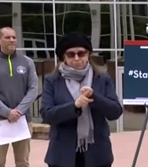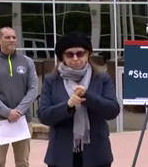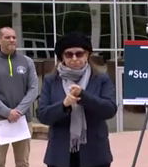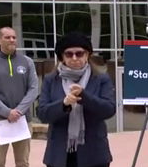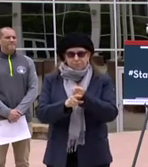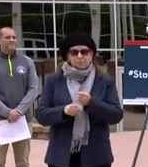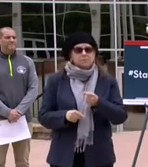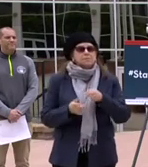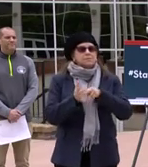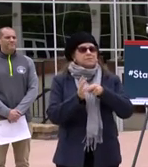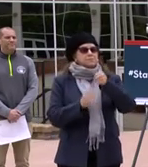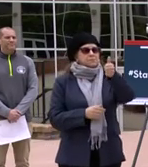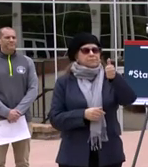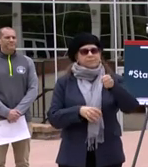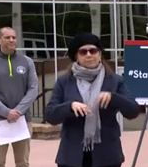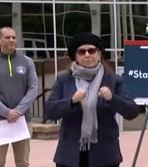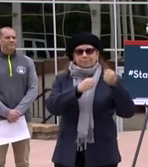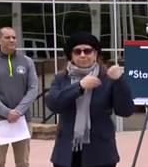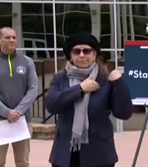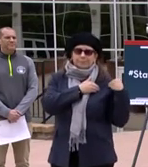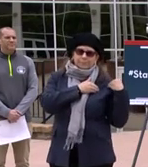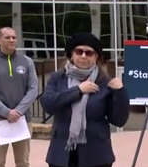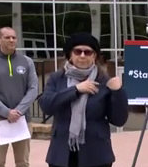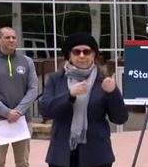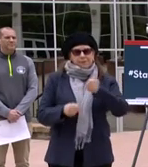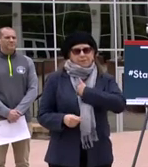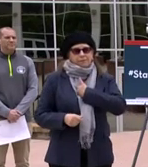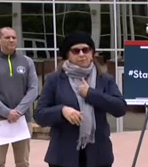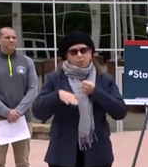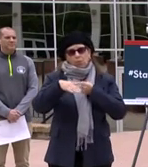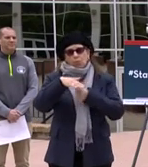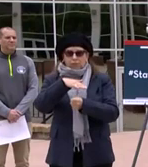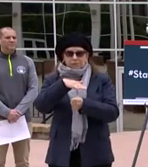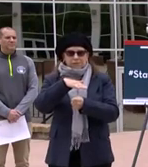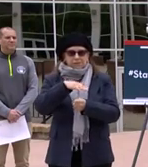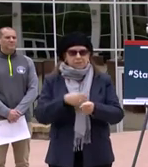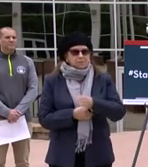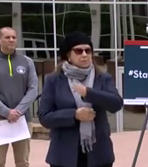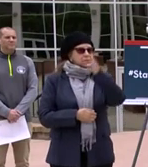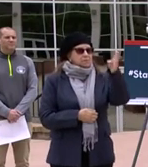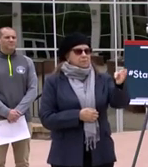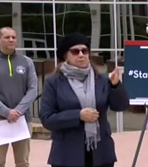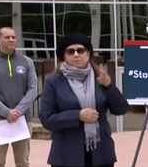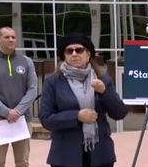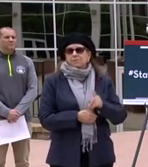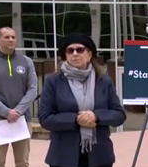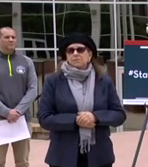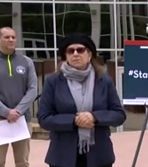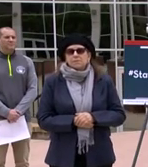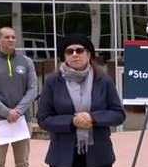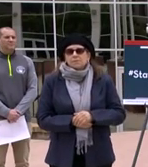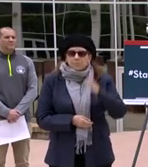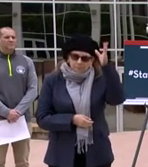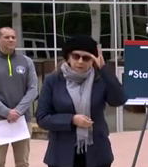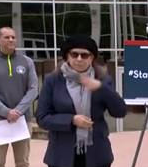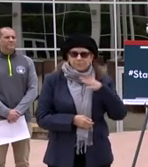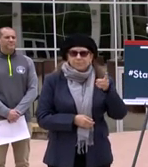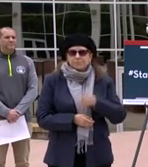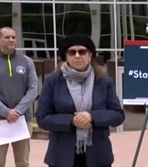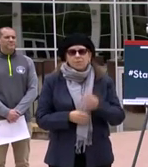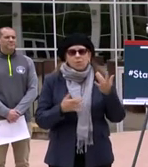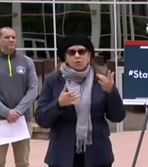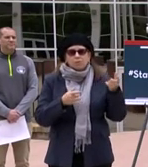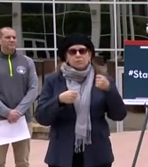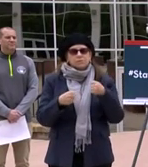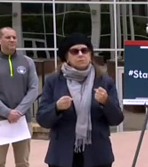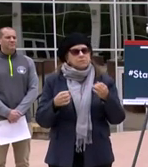guidelines. Absolutely. Yes. Can you give us a view into your thinking about issuing the order? What was the tipping point? I'm sorry? What was